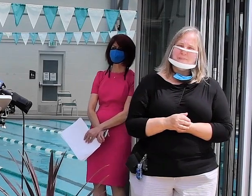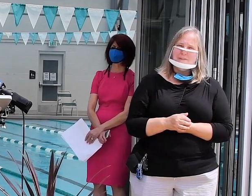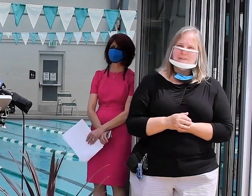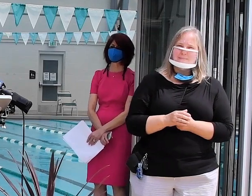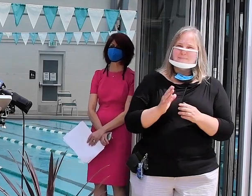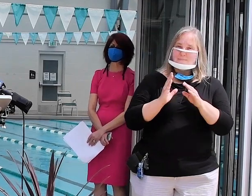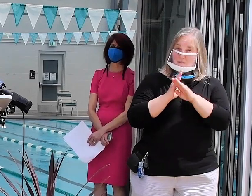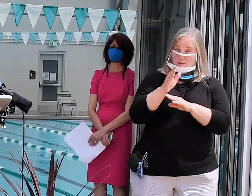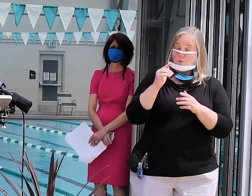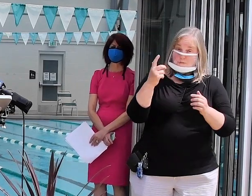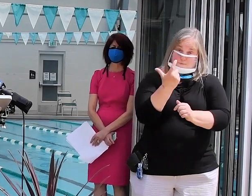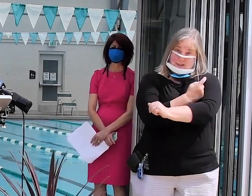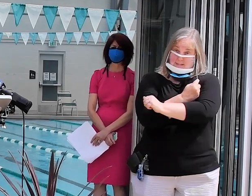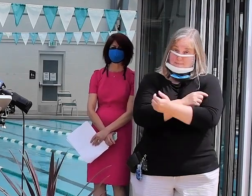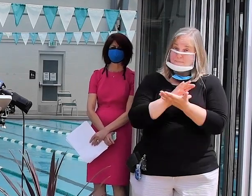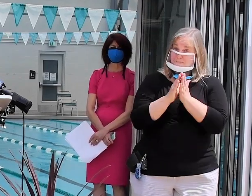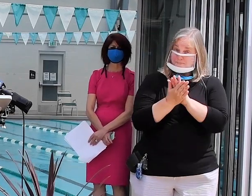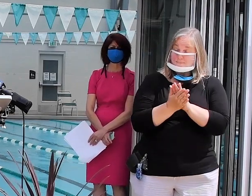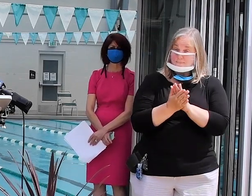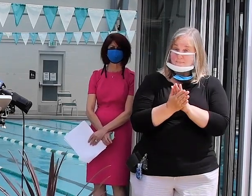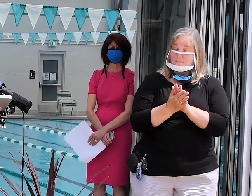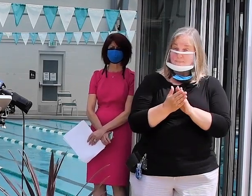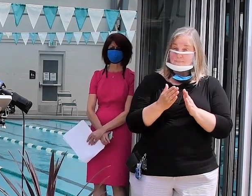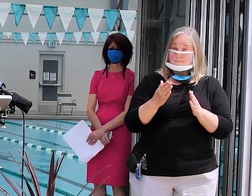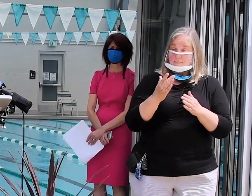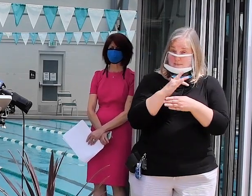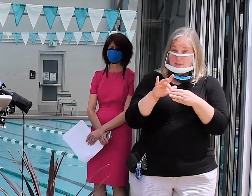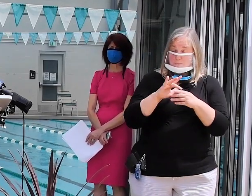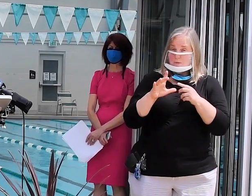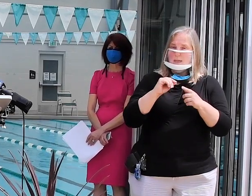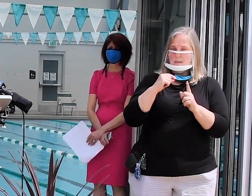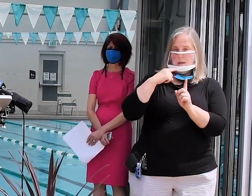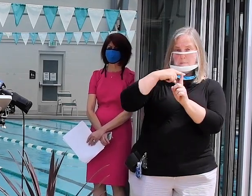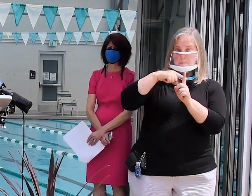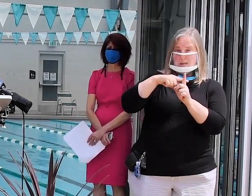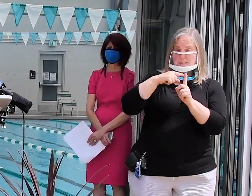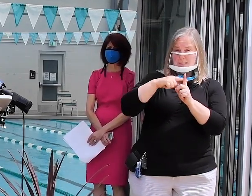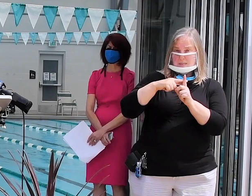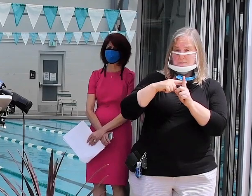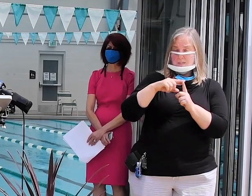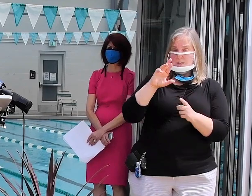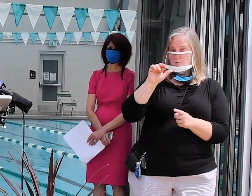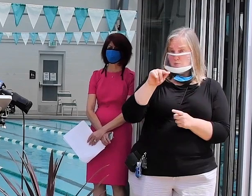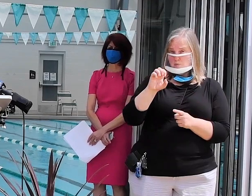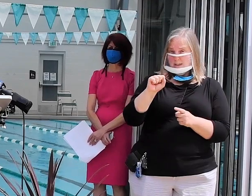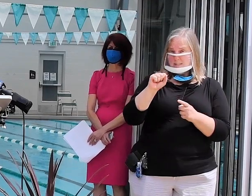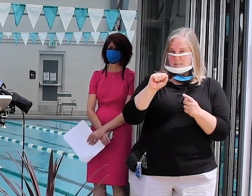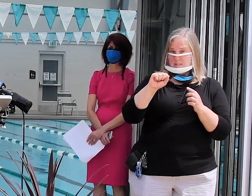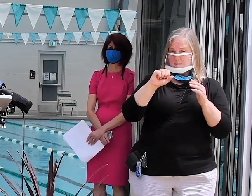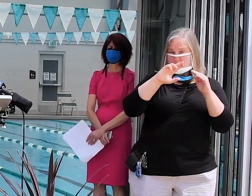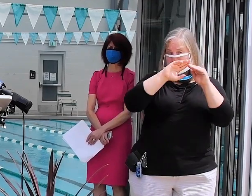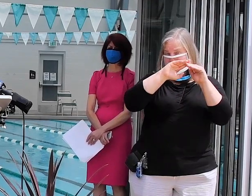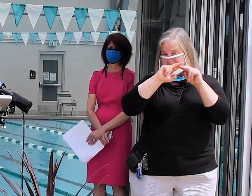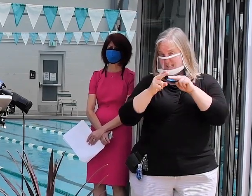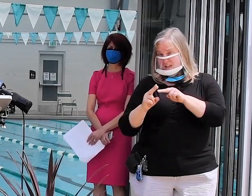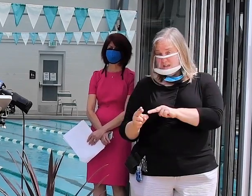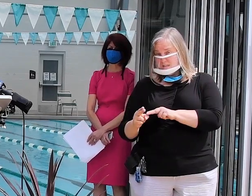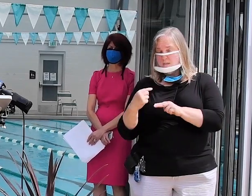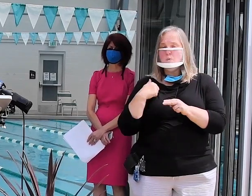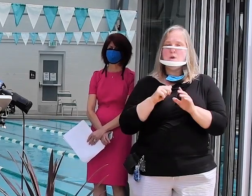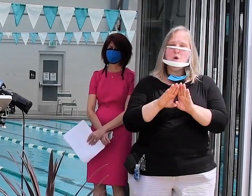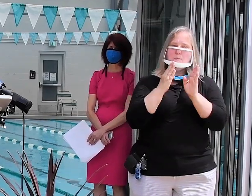Once vaccine became available, and as positivity rates declined, we opened at